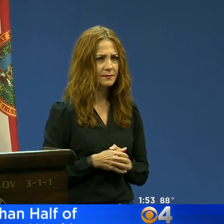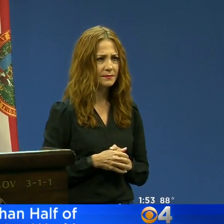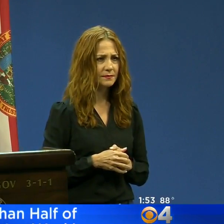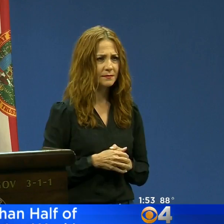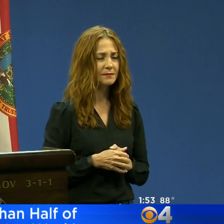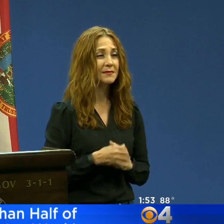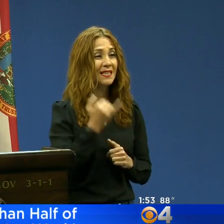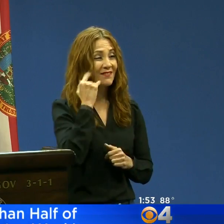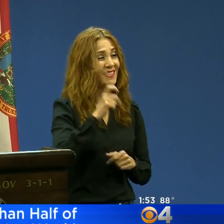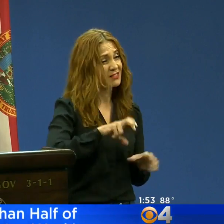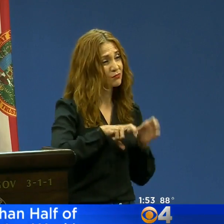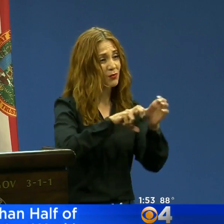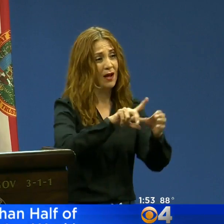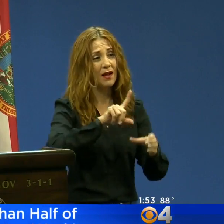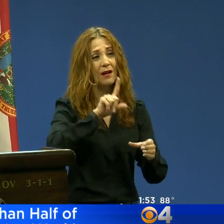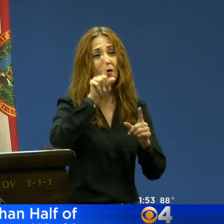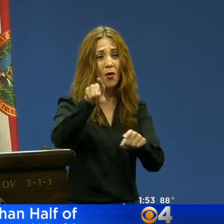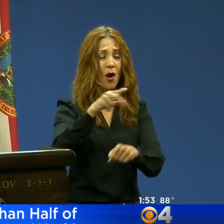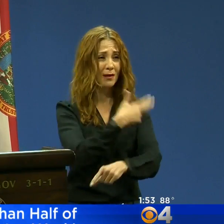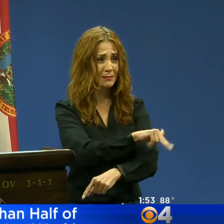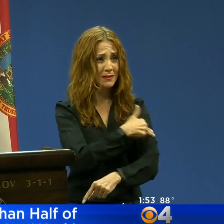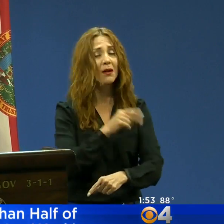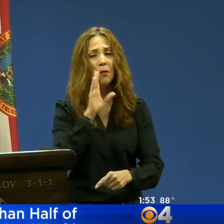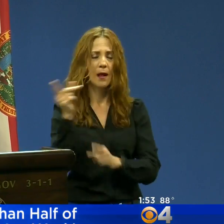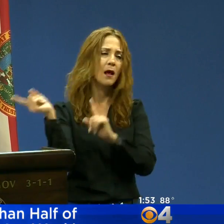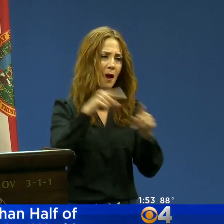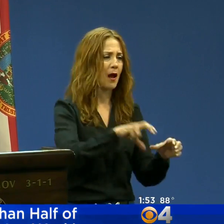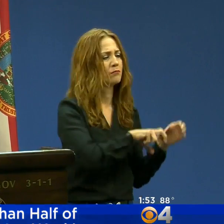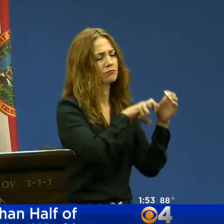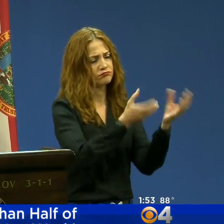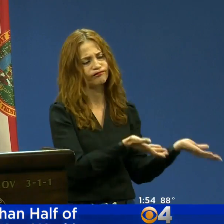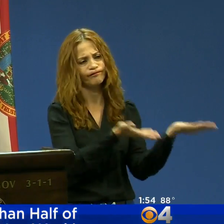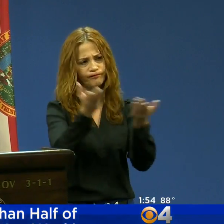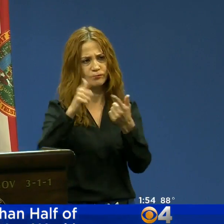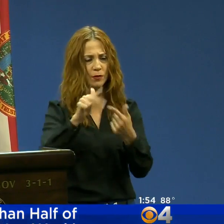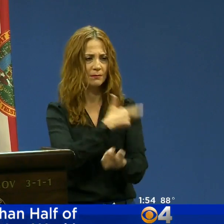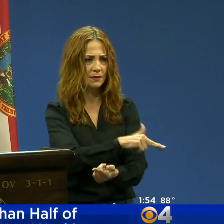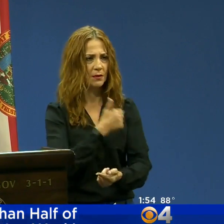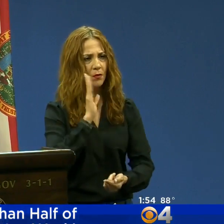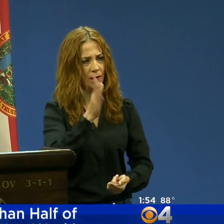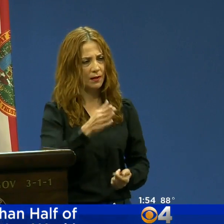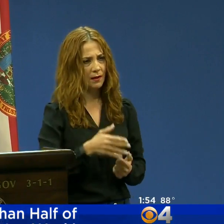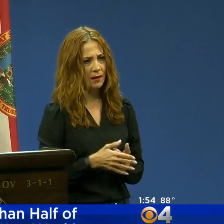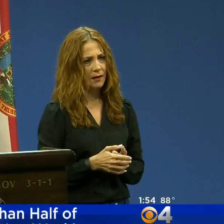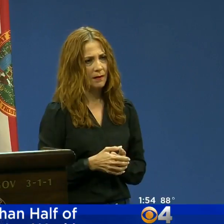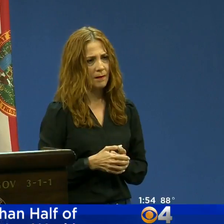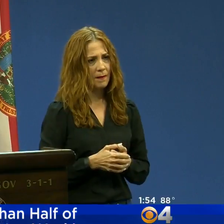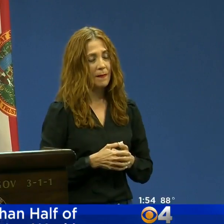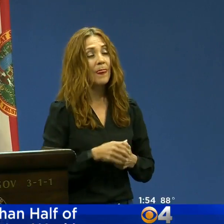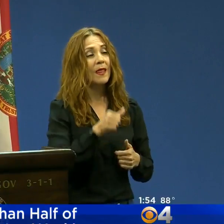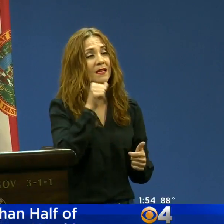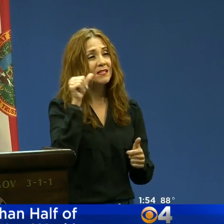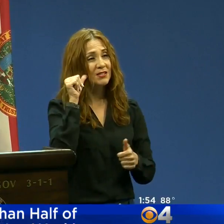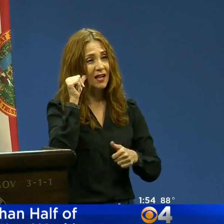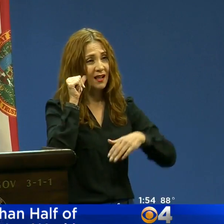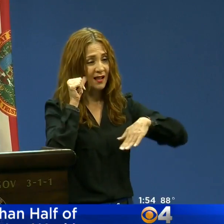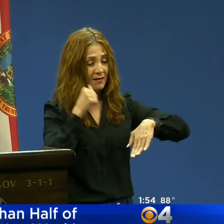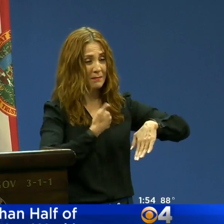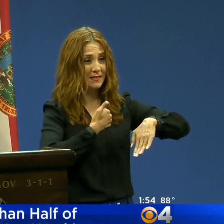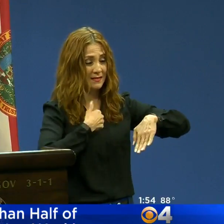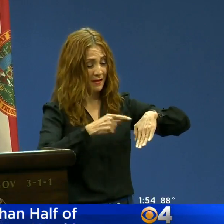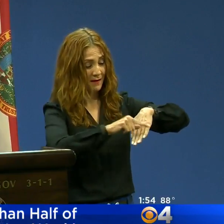be. Yesterday, I took a tour of the mid to lower Keys Marathon, landed in Marathon, and then at Key